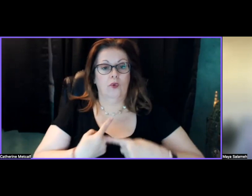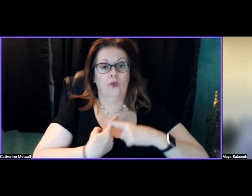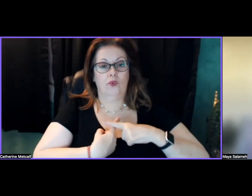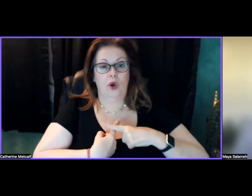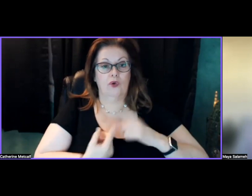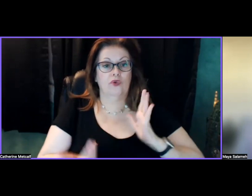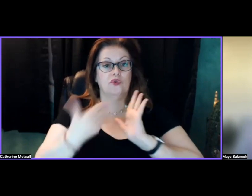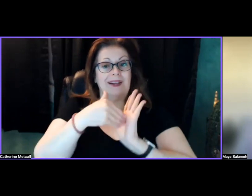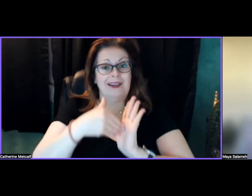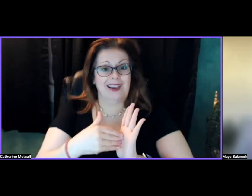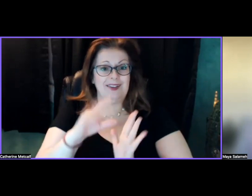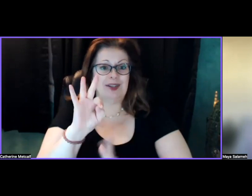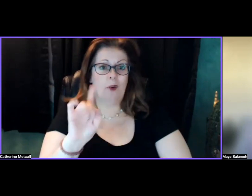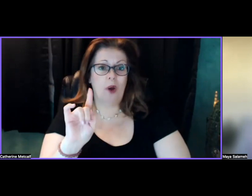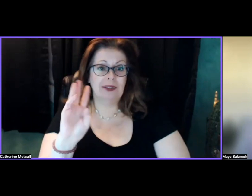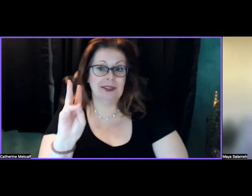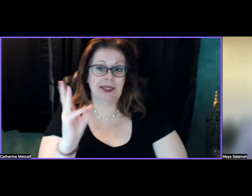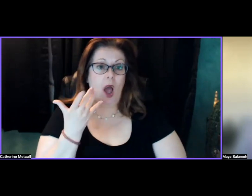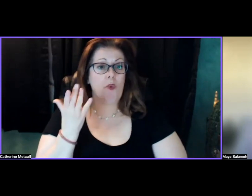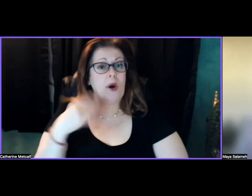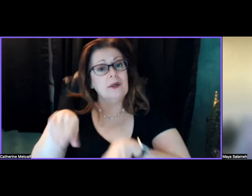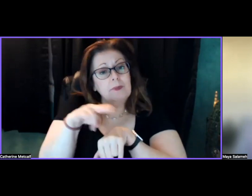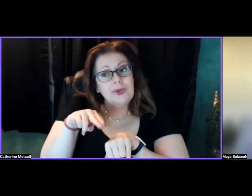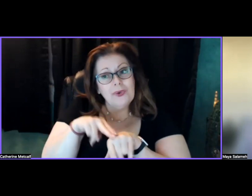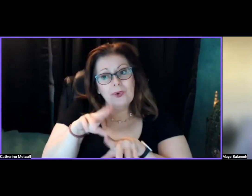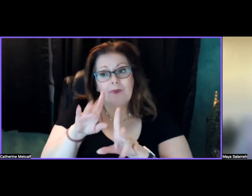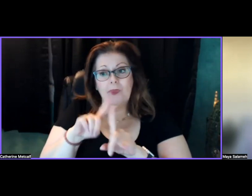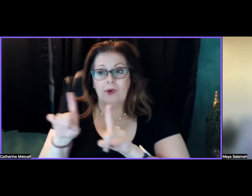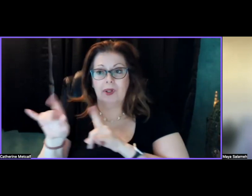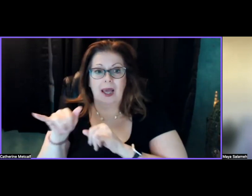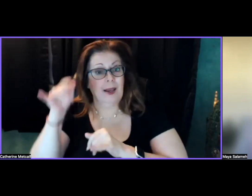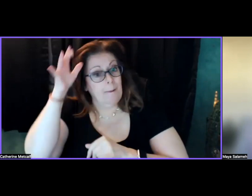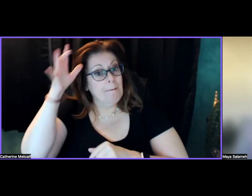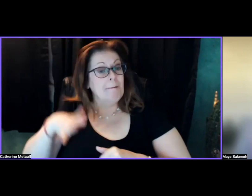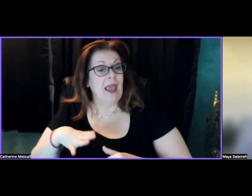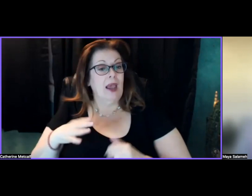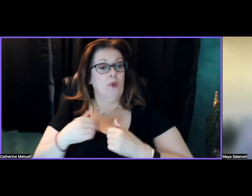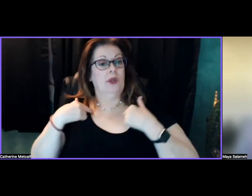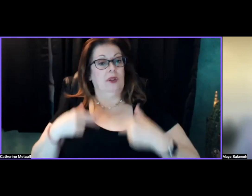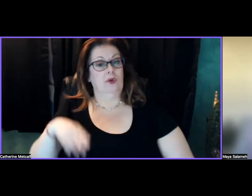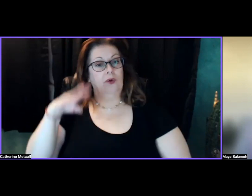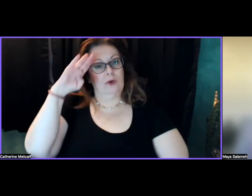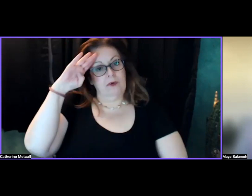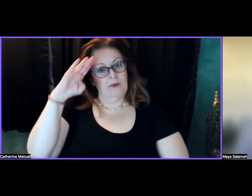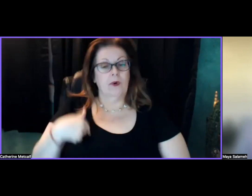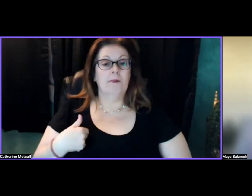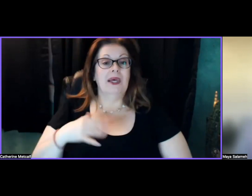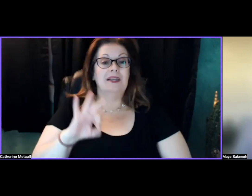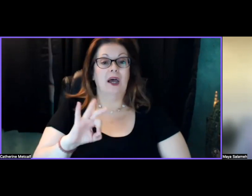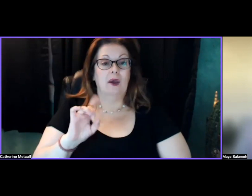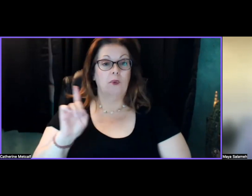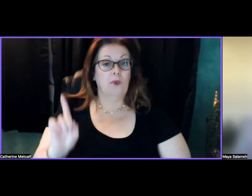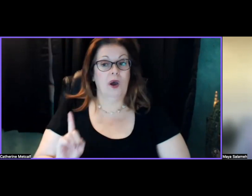916, I want to be ordinary, intact as a man in uniform. 91, I sing like an elegy with a city